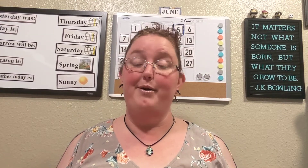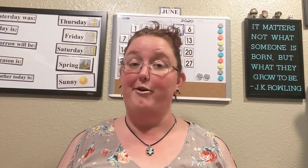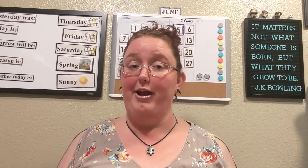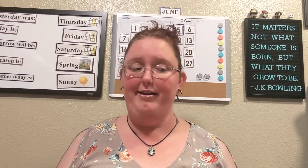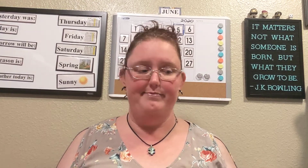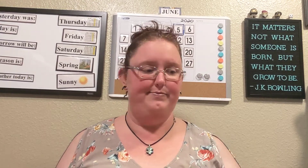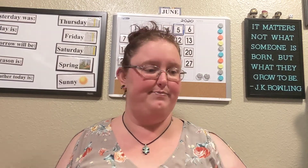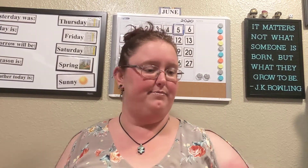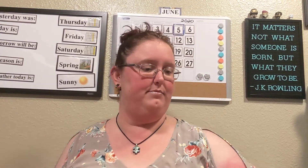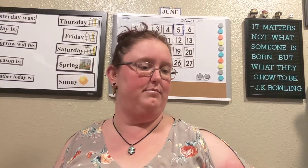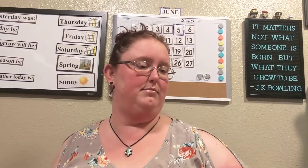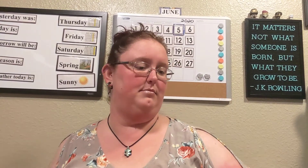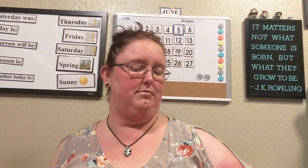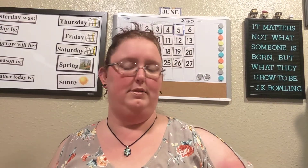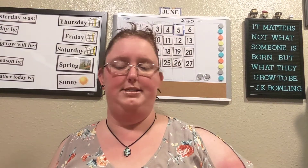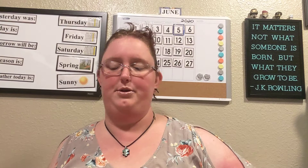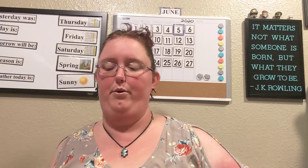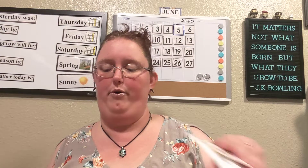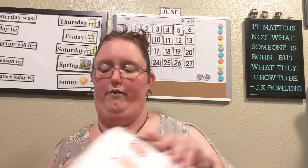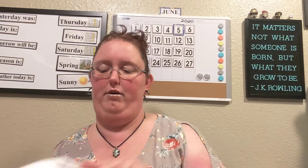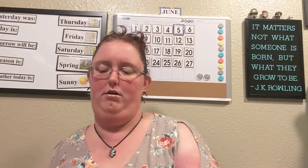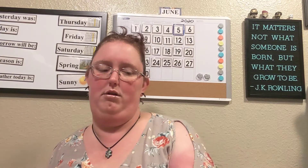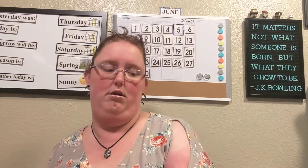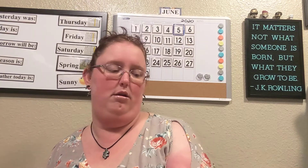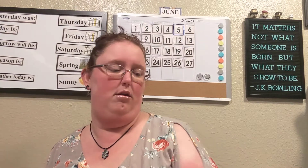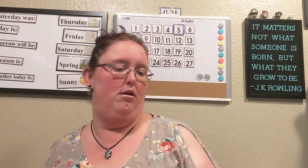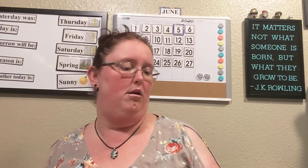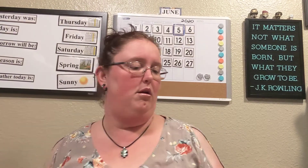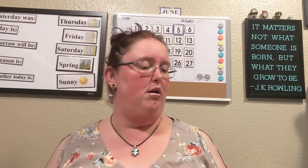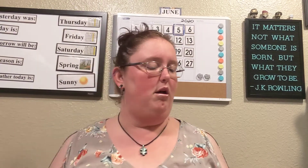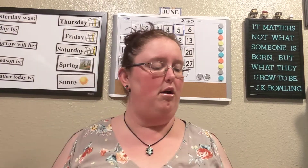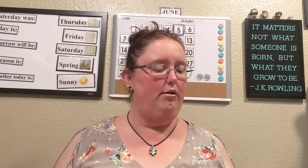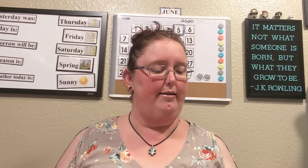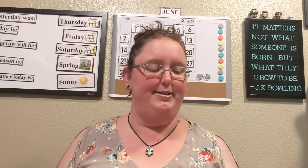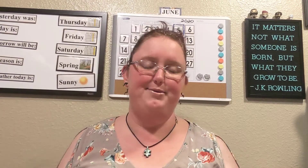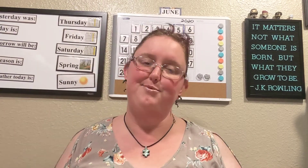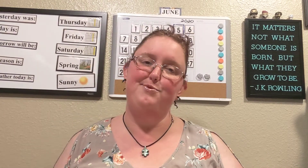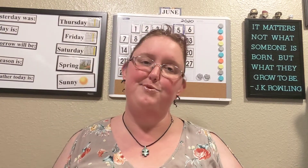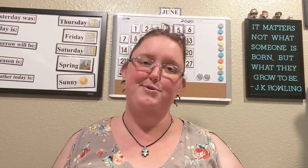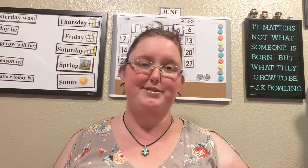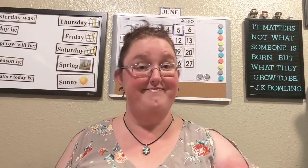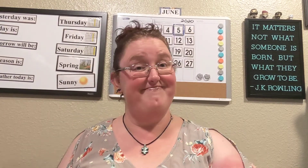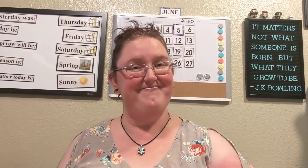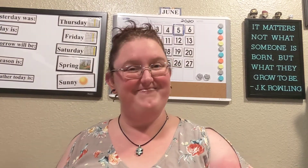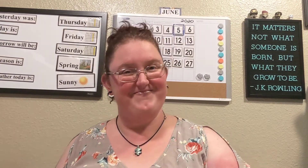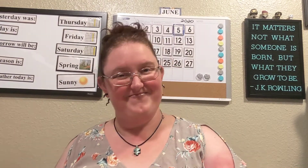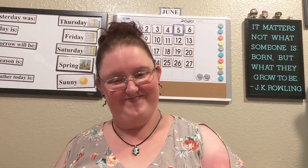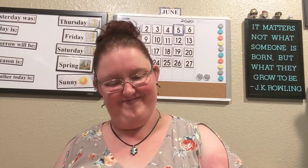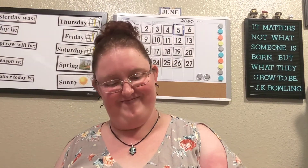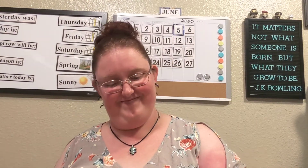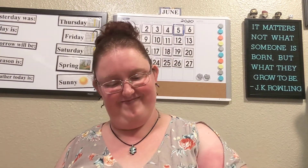All right, let's go over our classroom rules.